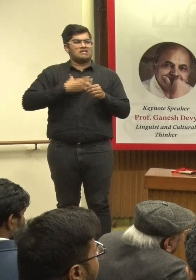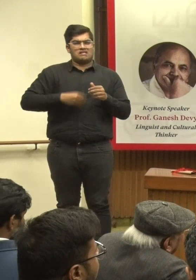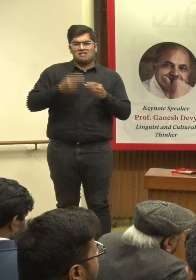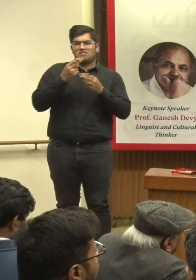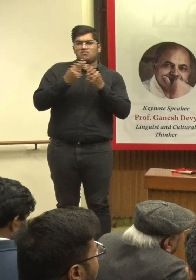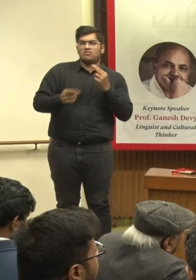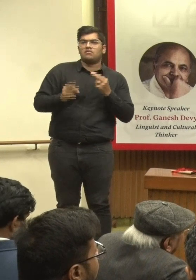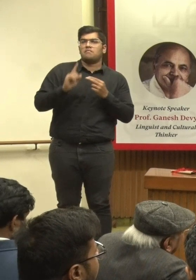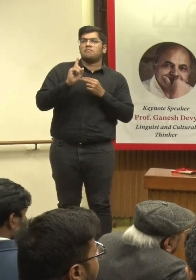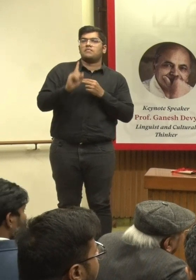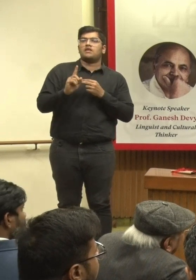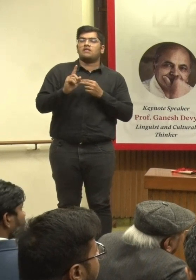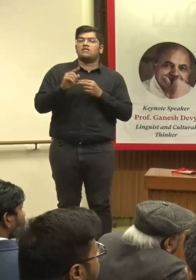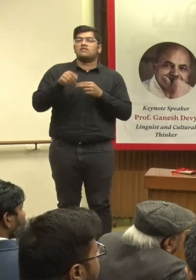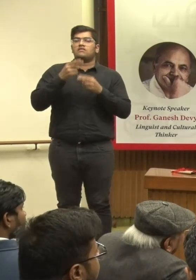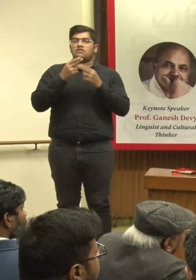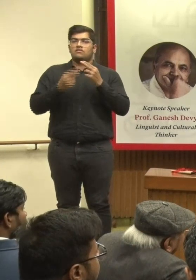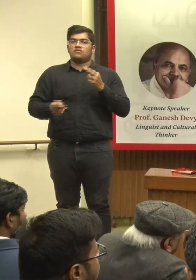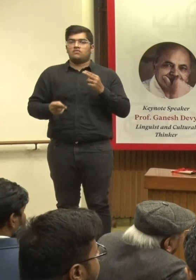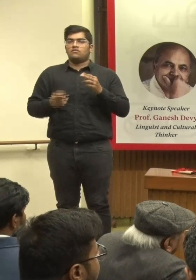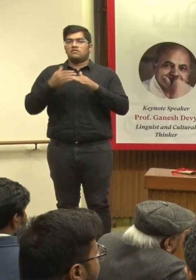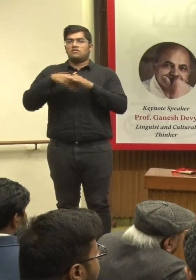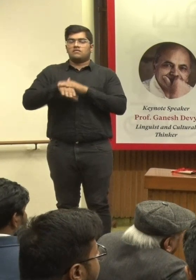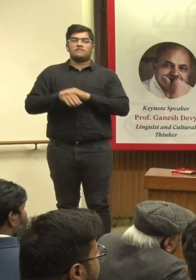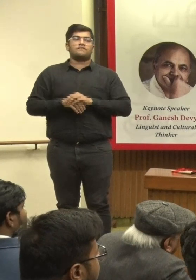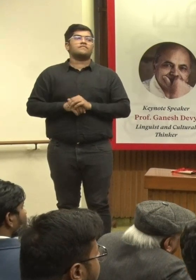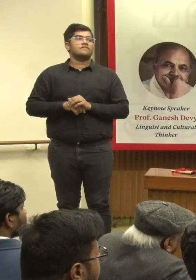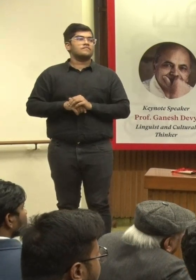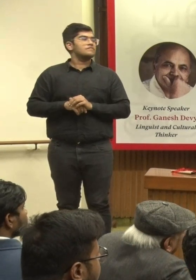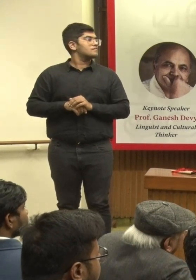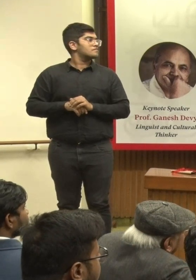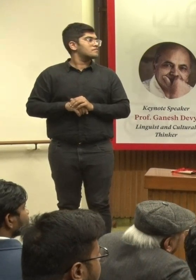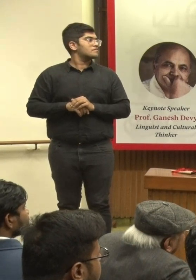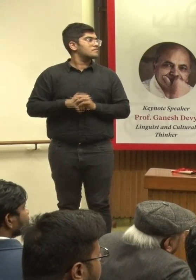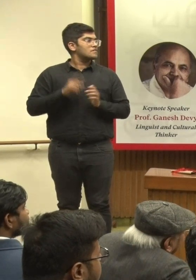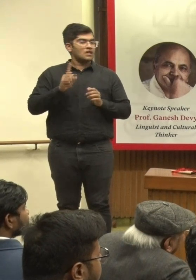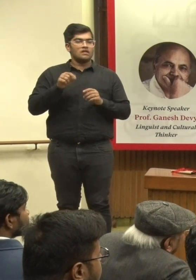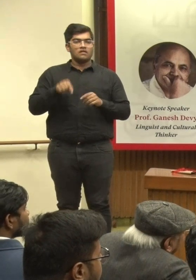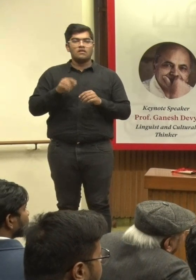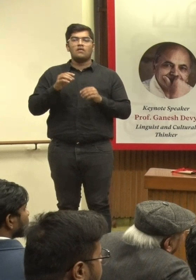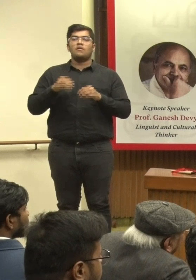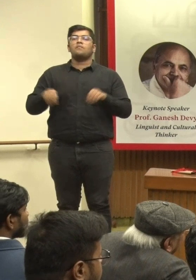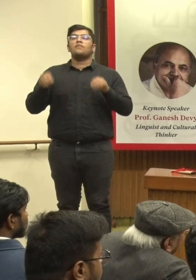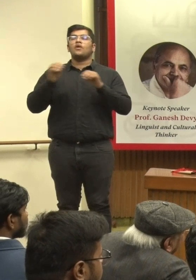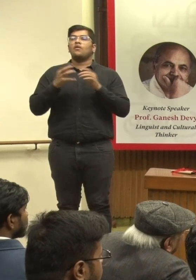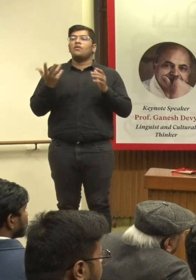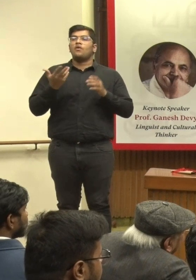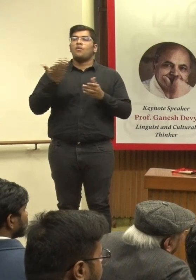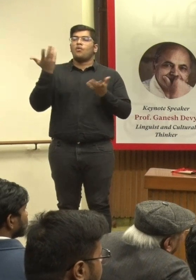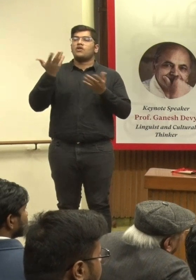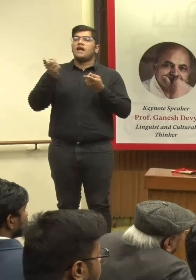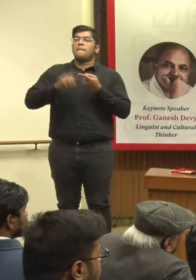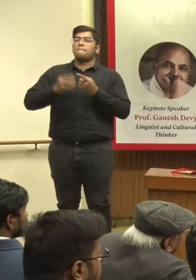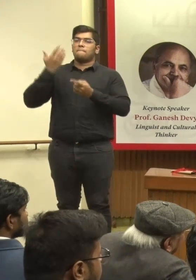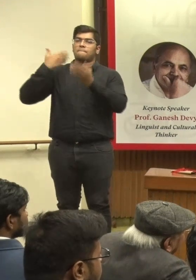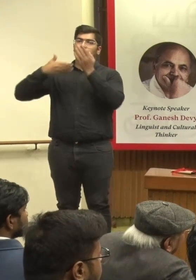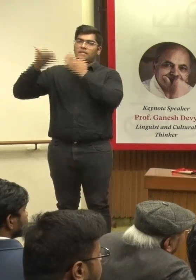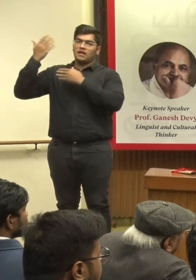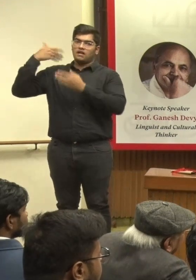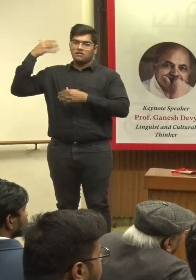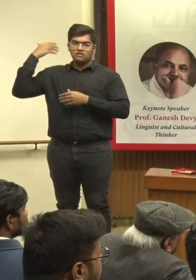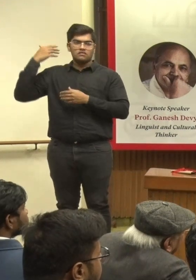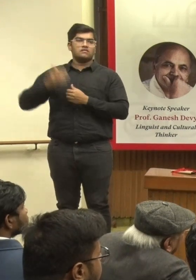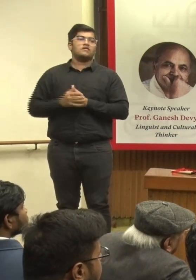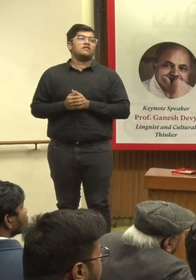story. It is a story indeed, but it is also what happened in the past.